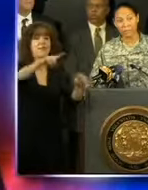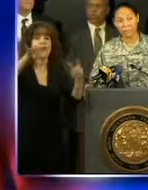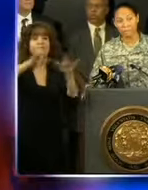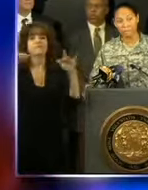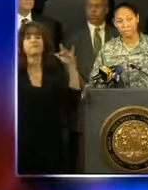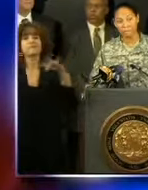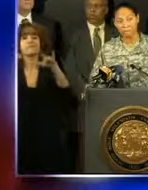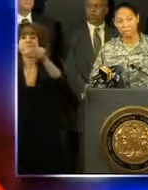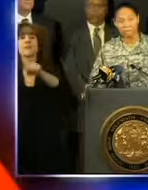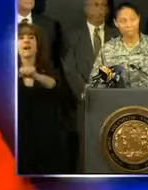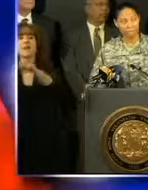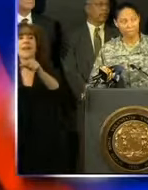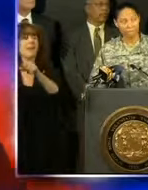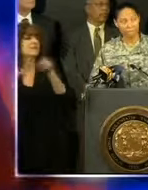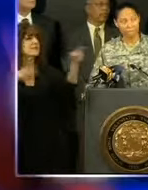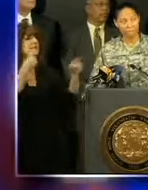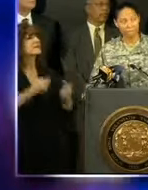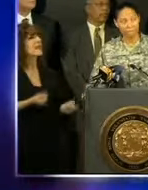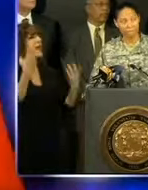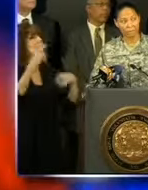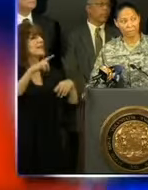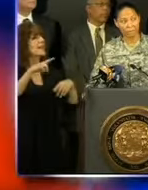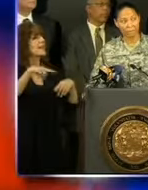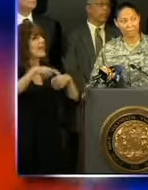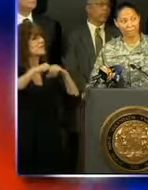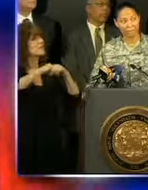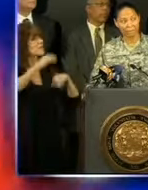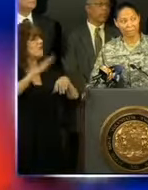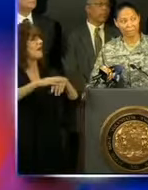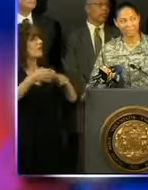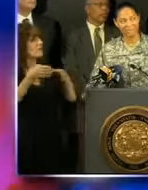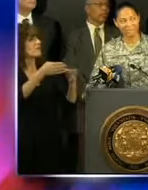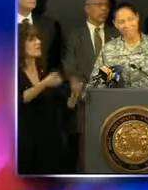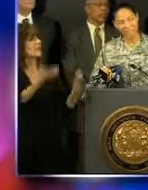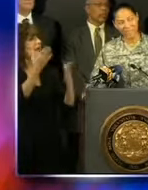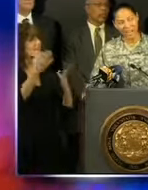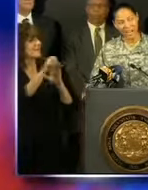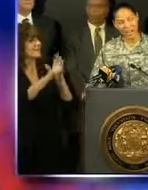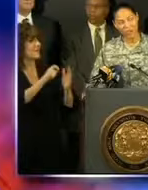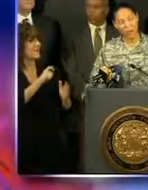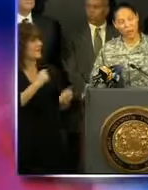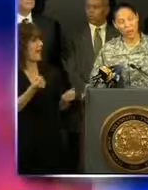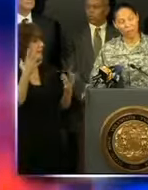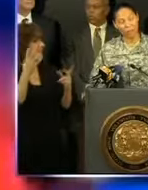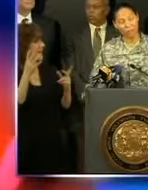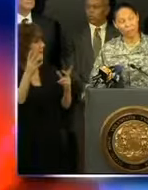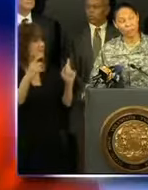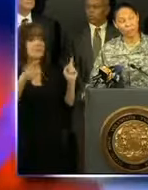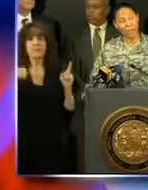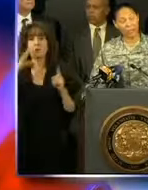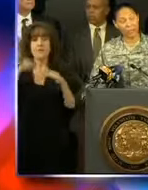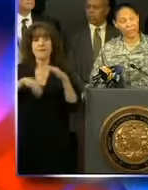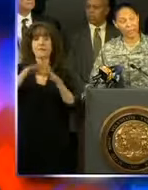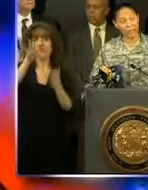areas. Can you tell us how many guardsmen are on the streets right now and how many state police troopers? So we will have up